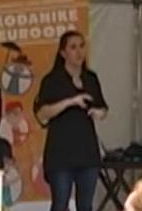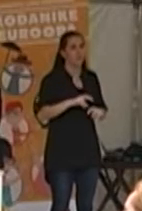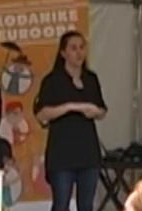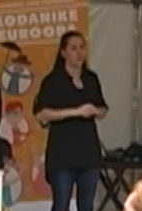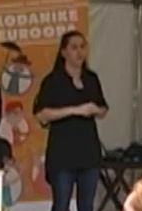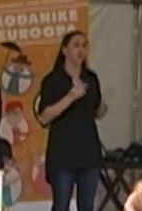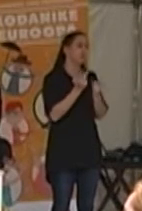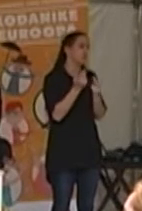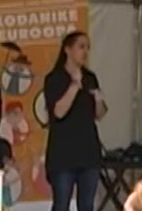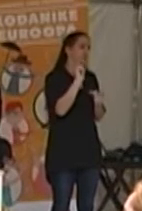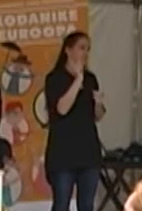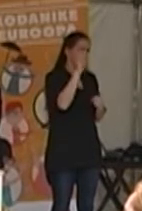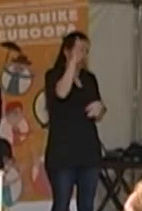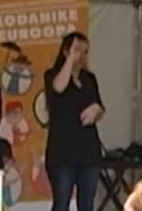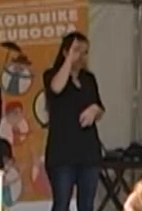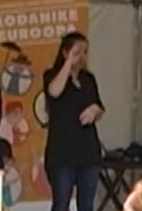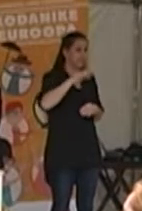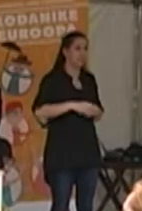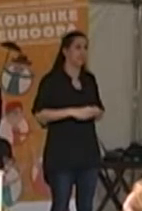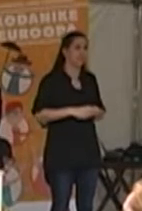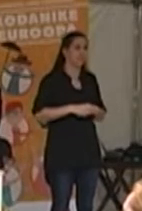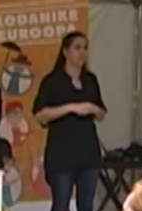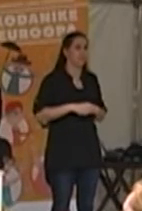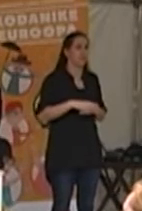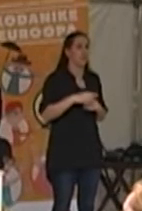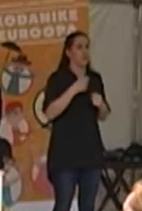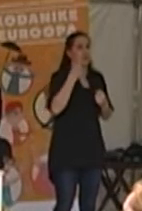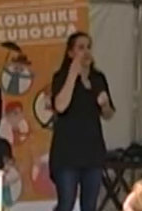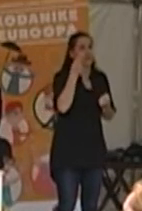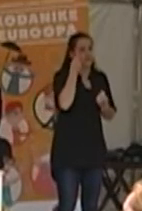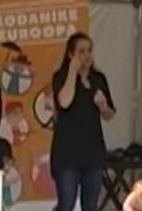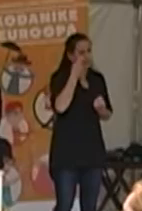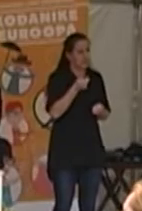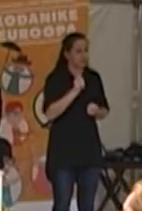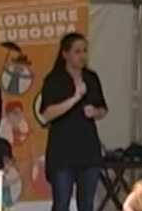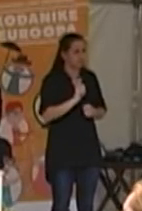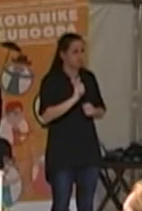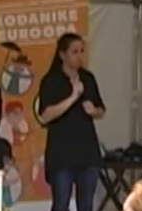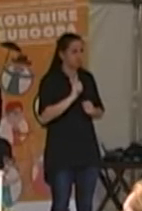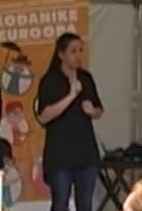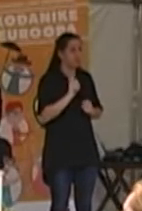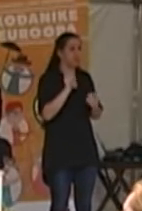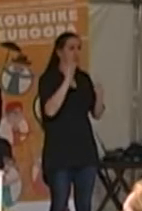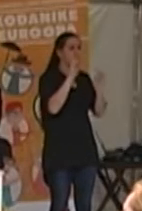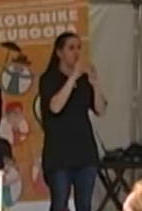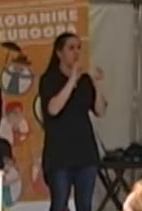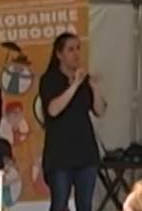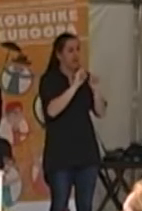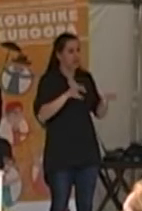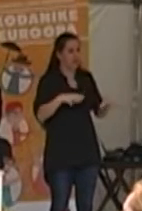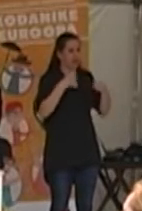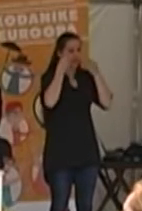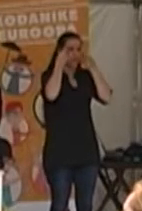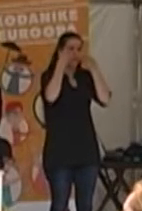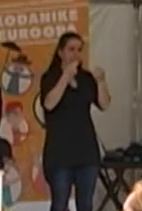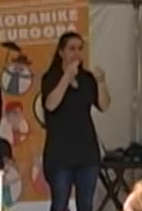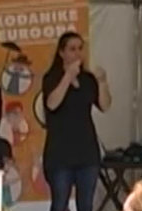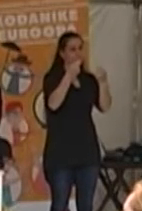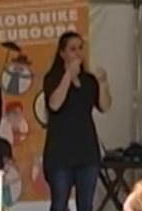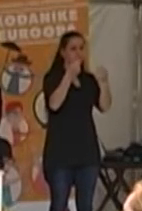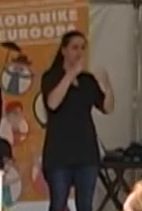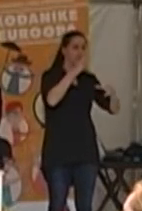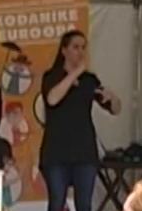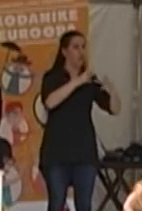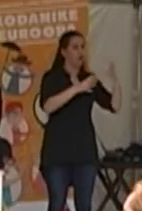country, seems to show that when the media shows you a world that's full of